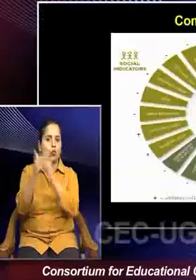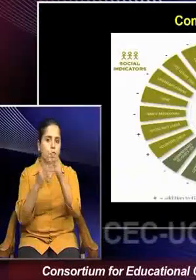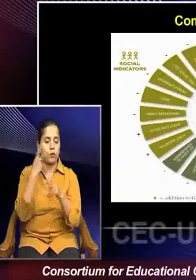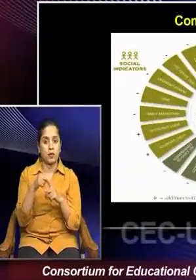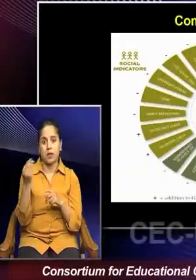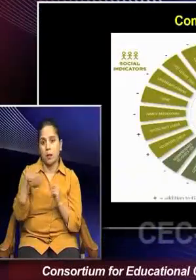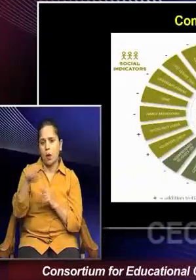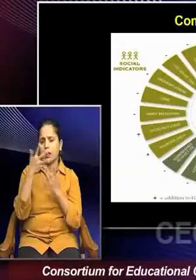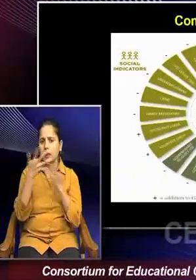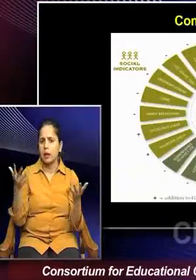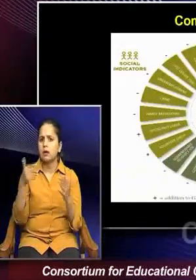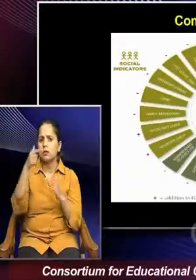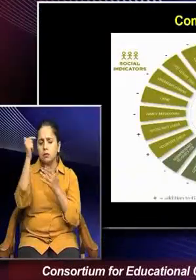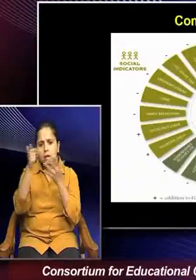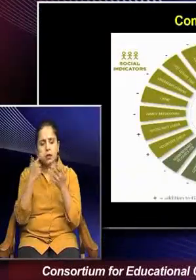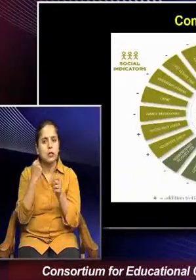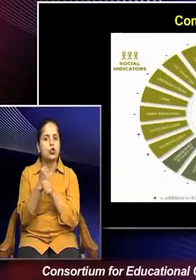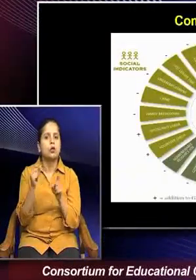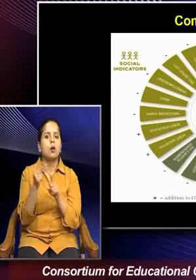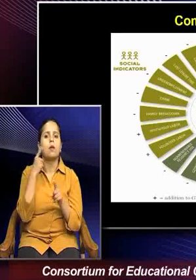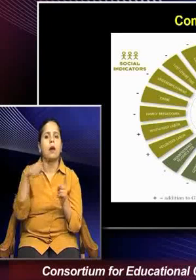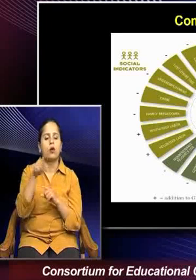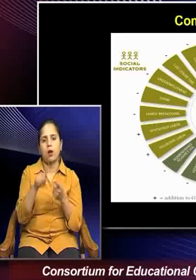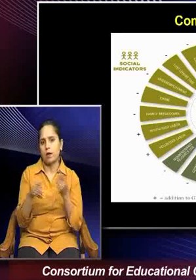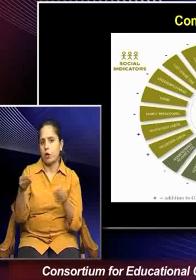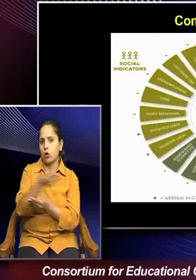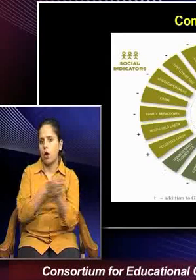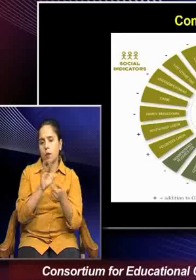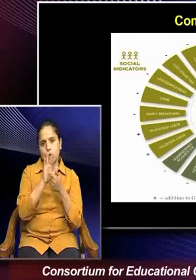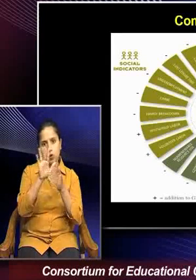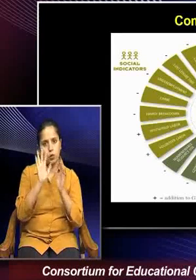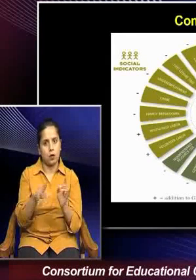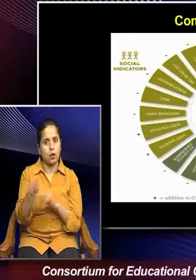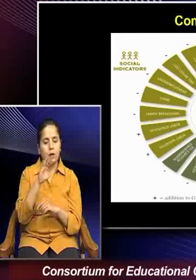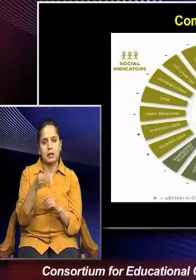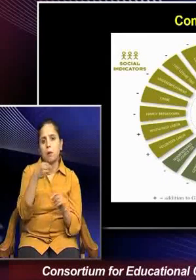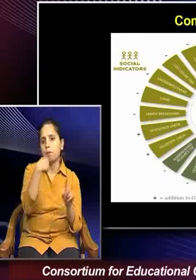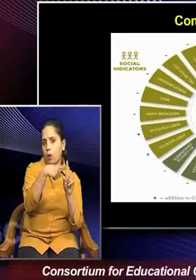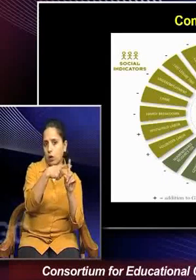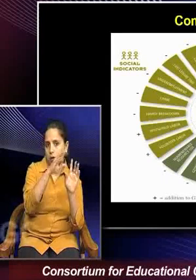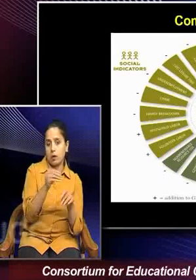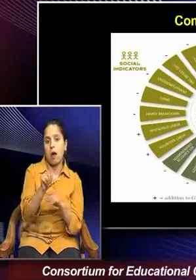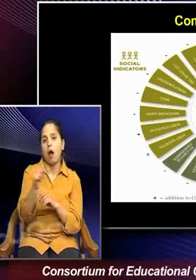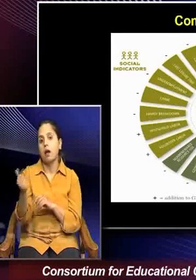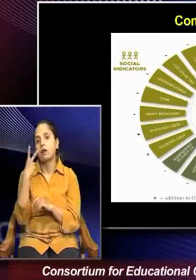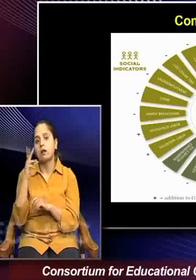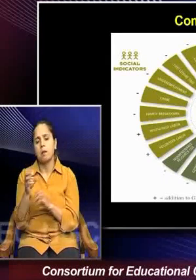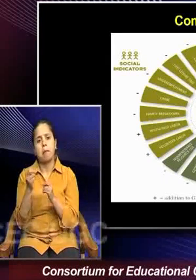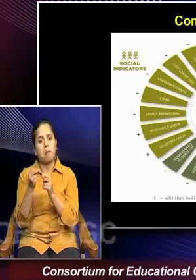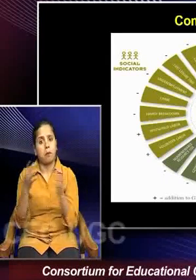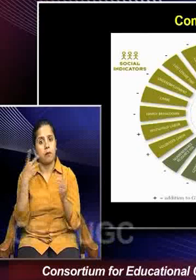of the components of the GPI, so you have economic indicators which of course are positive. On the other hand, there are a number